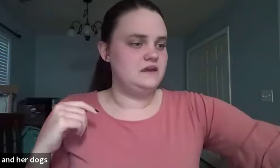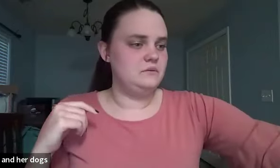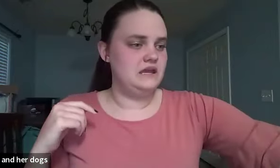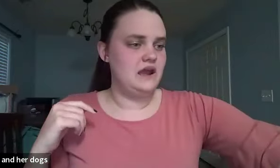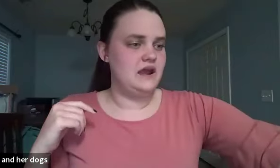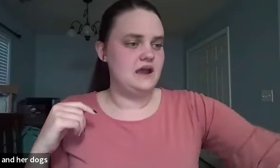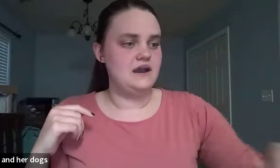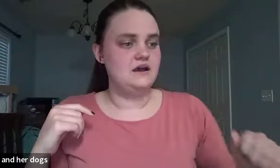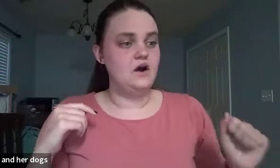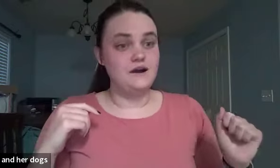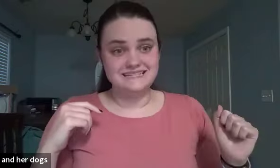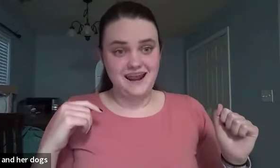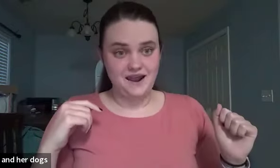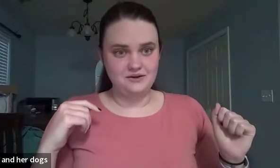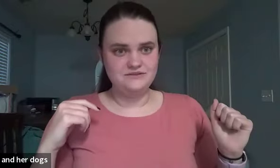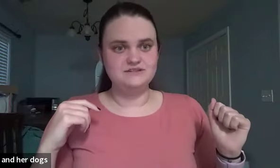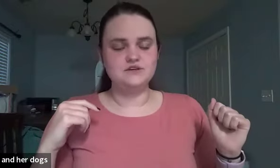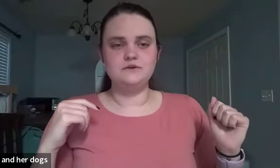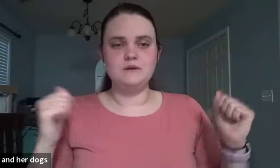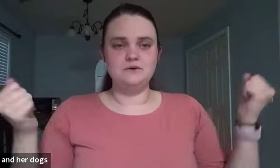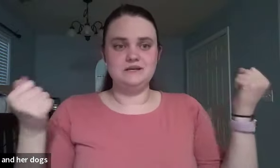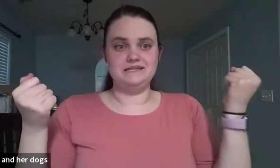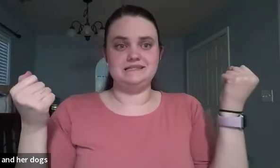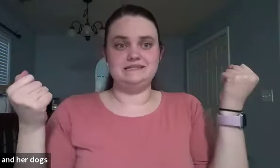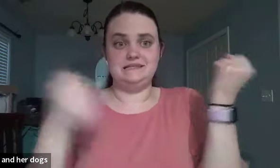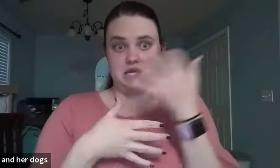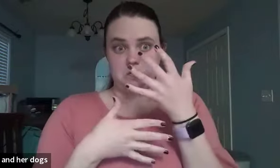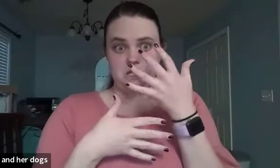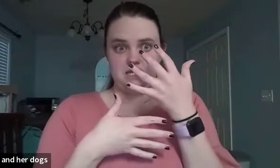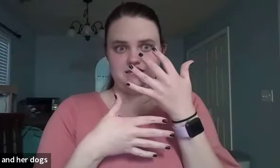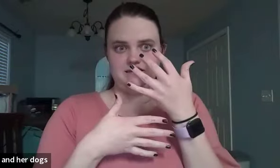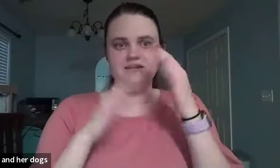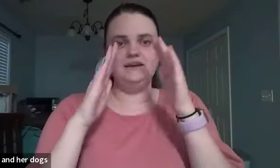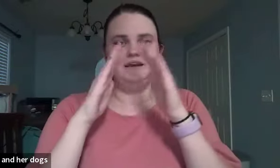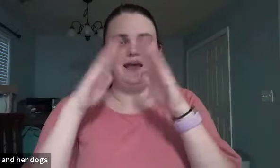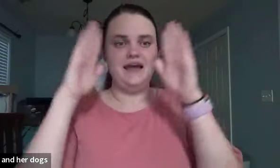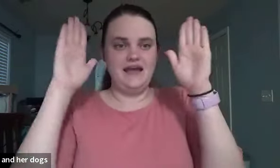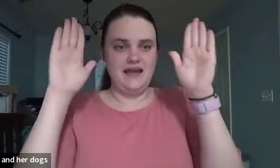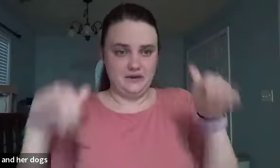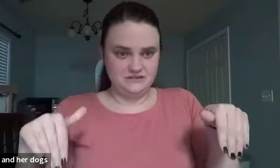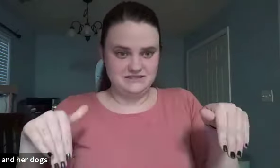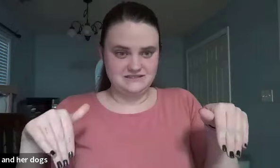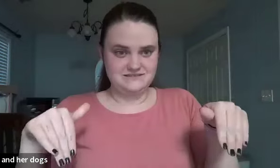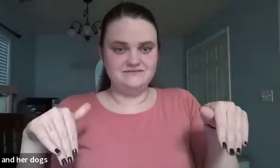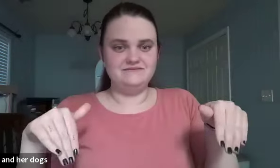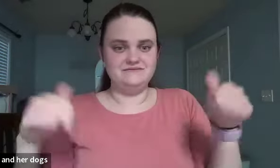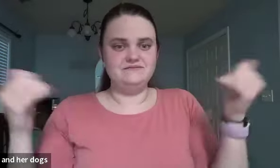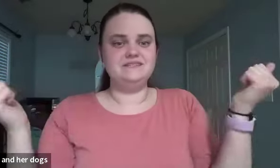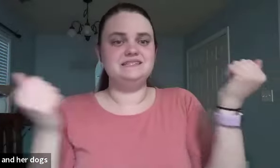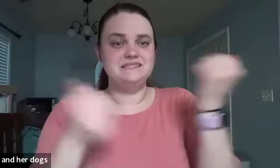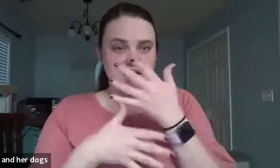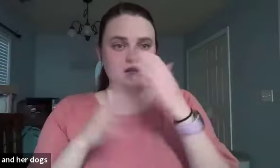Then we had haunted house. So if you remember, it's scary house.